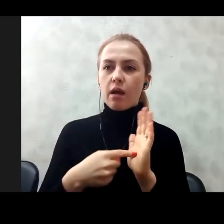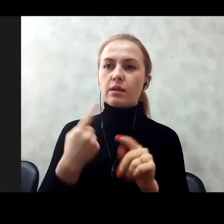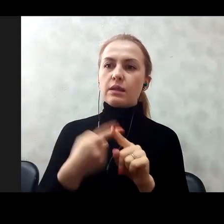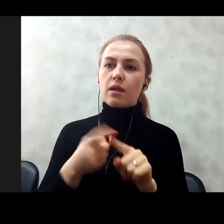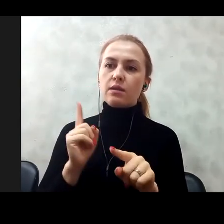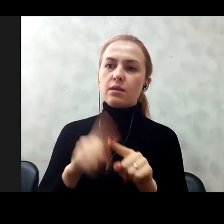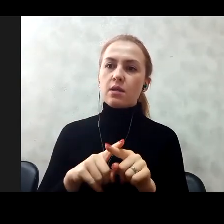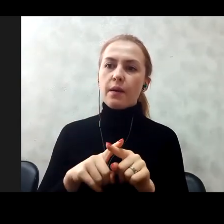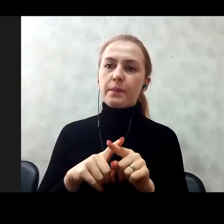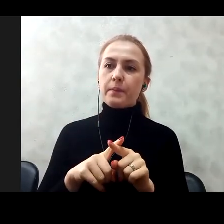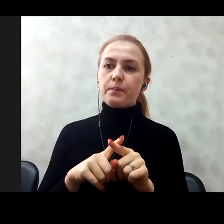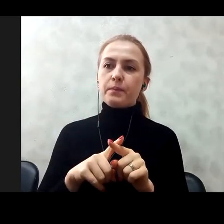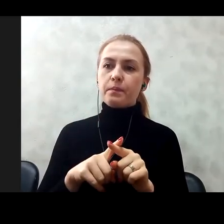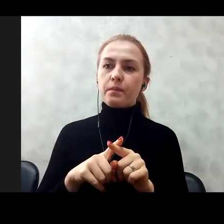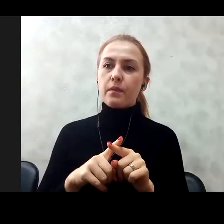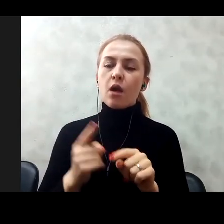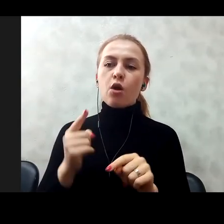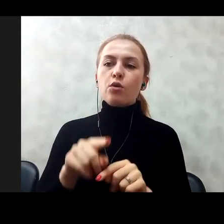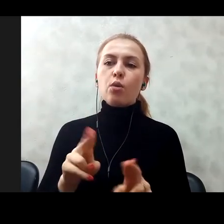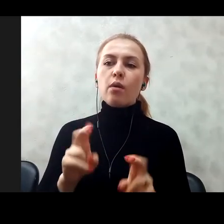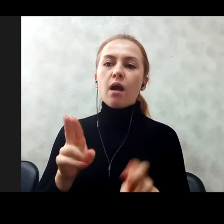2 days is